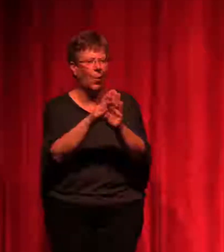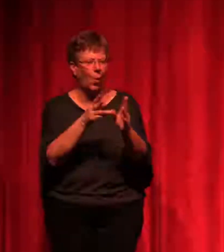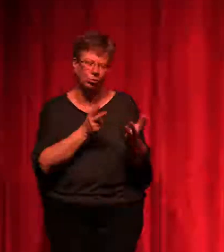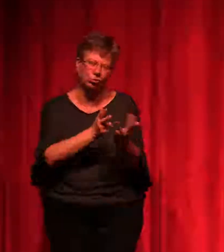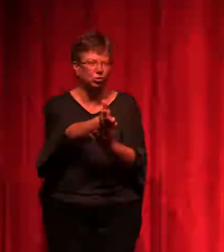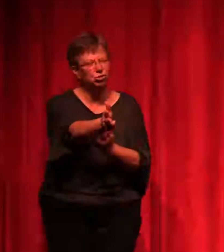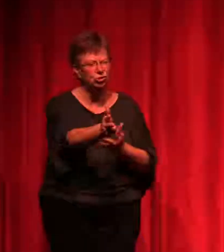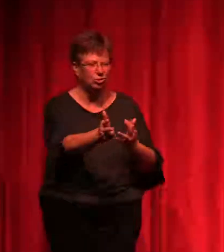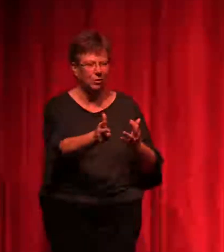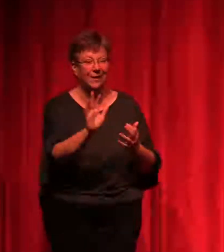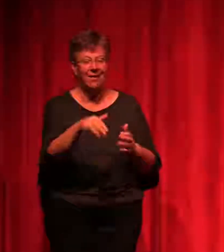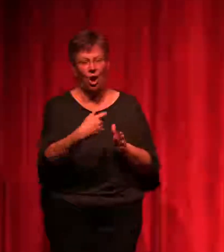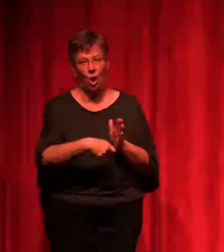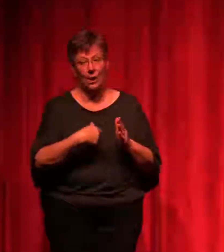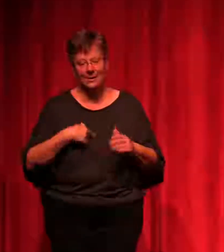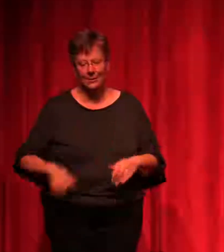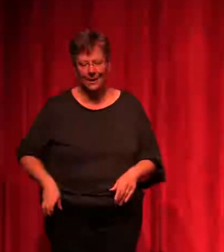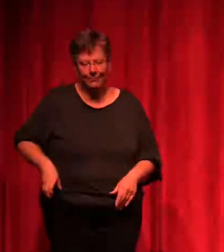That cost me $300.